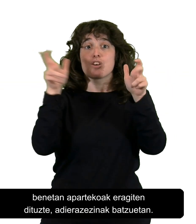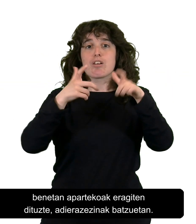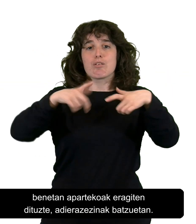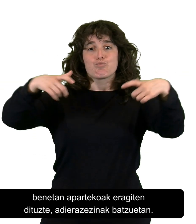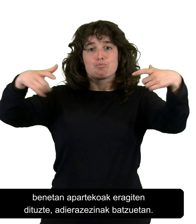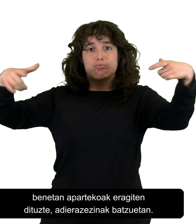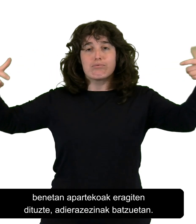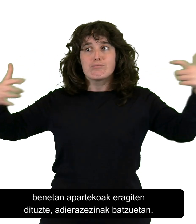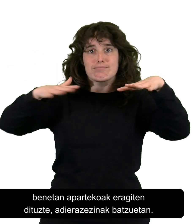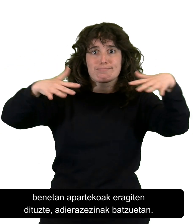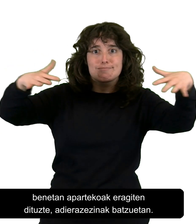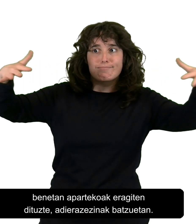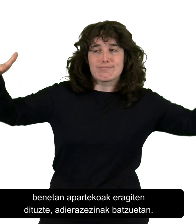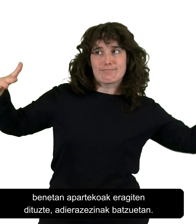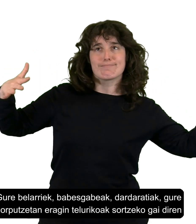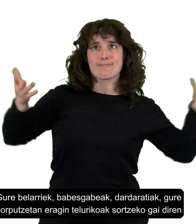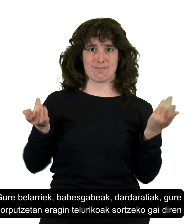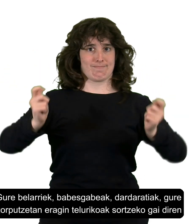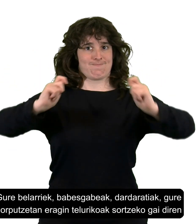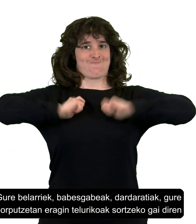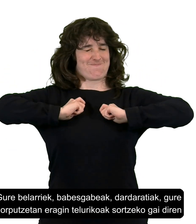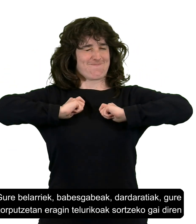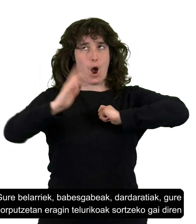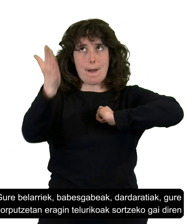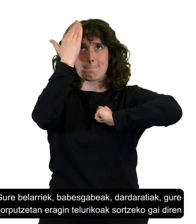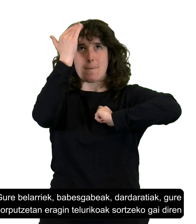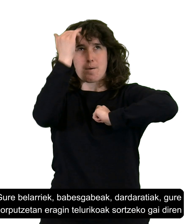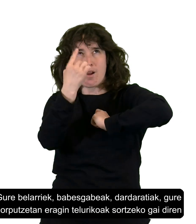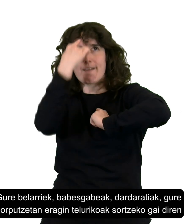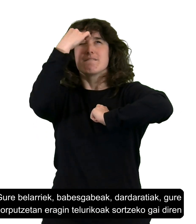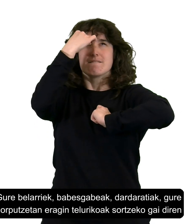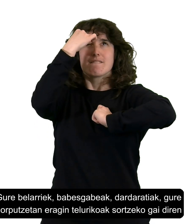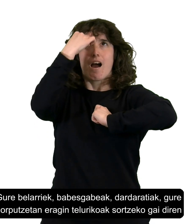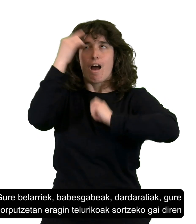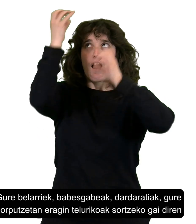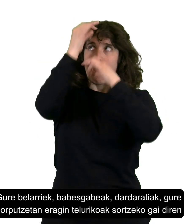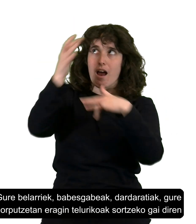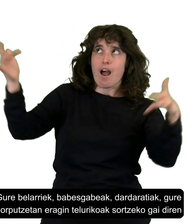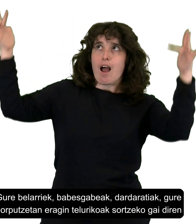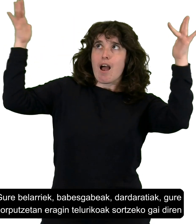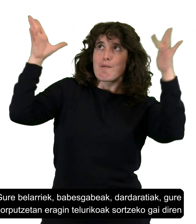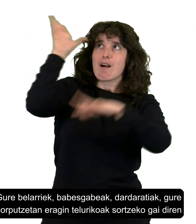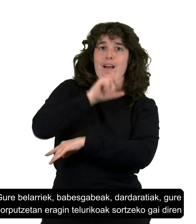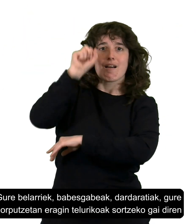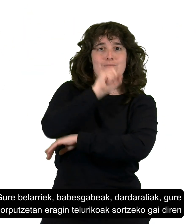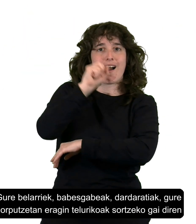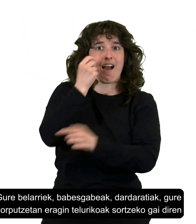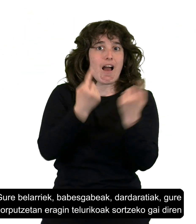Adierazezinak batzuetan. Gure belarriek, babesgabeak, dardaratiak, gure